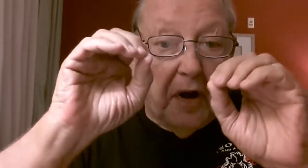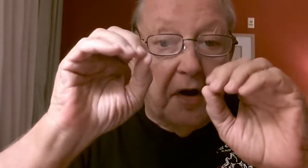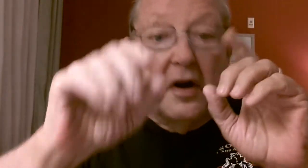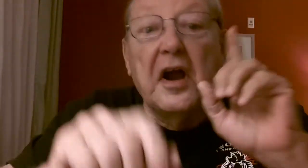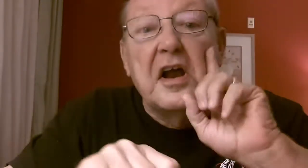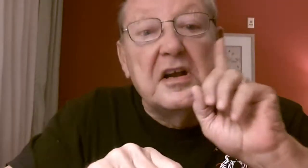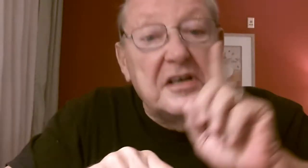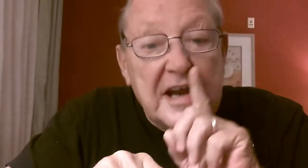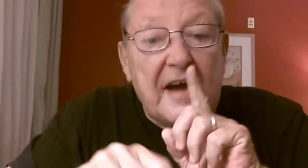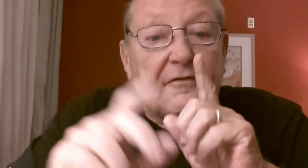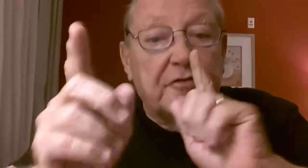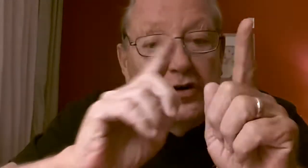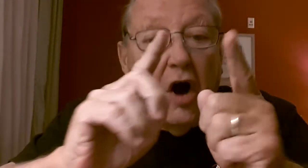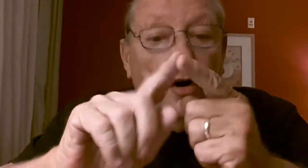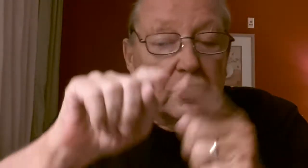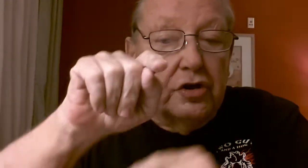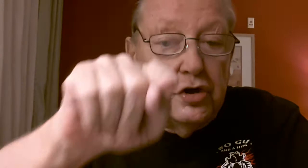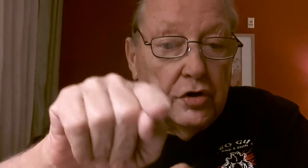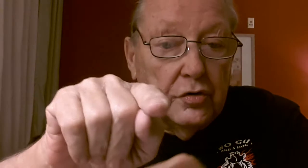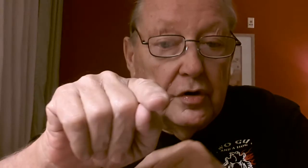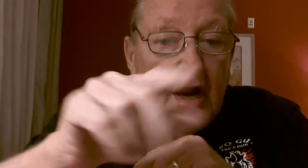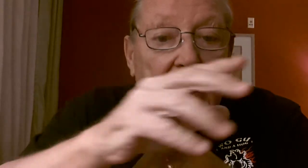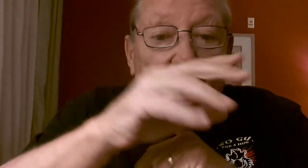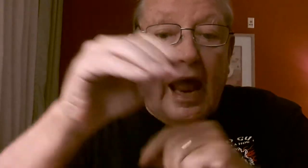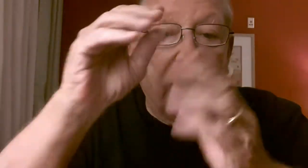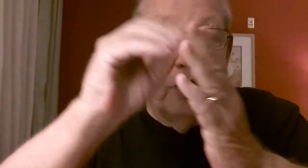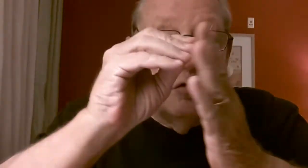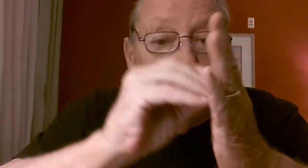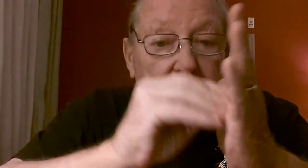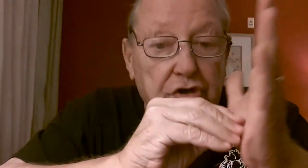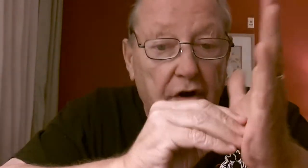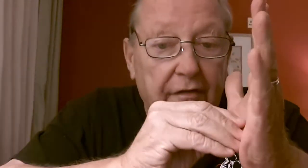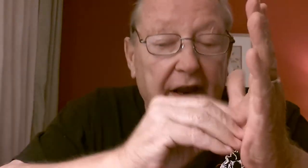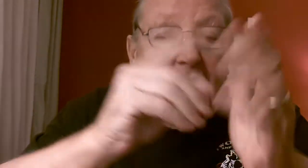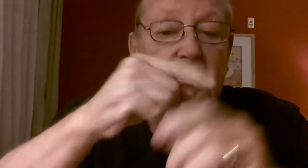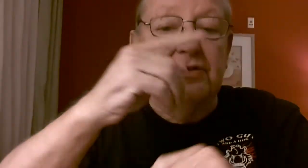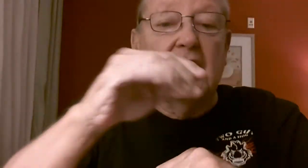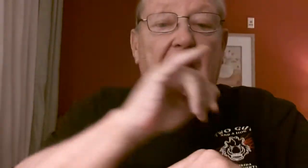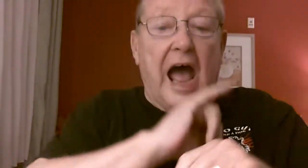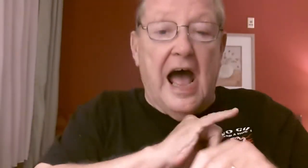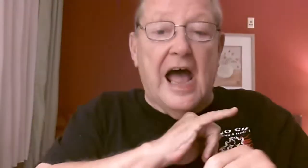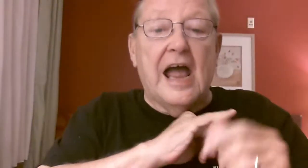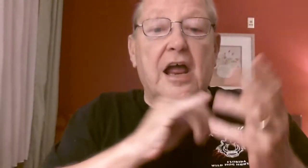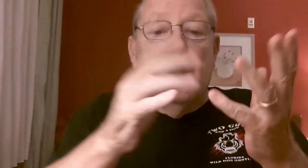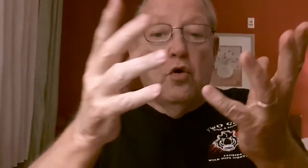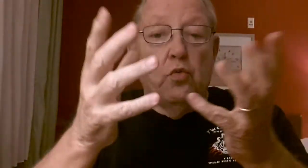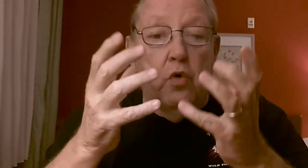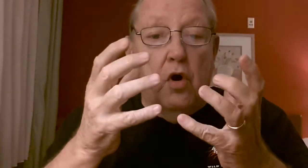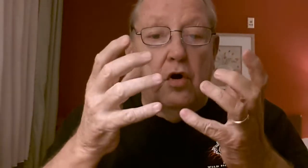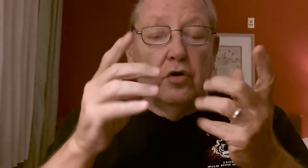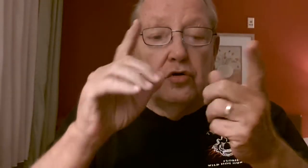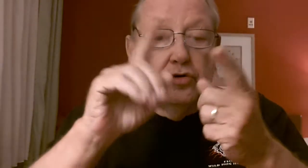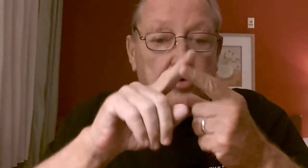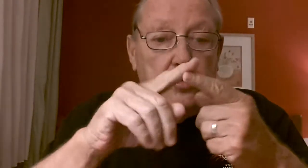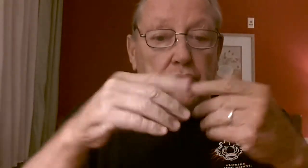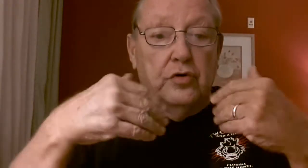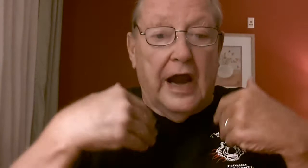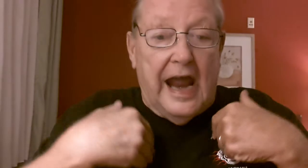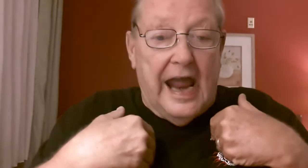operator, deaf talk to you, and you shall survey and say, I want to